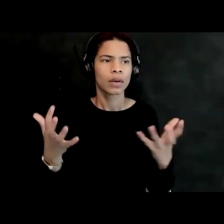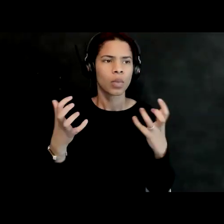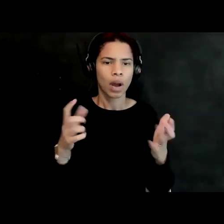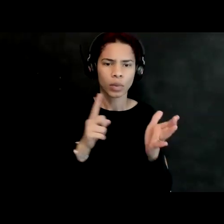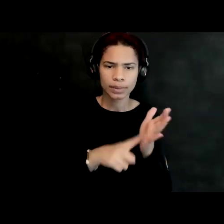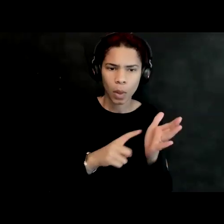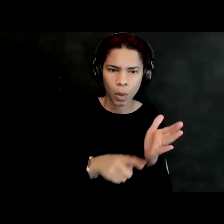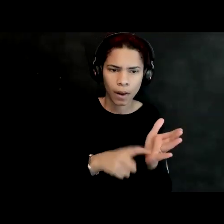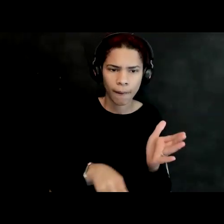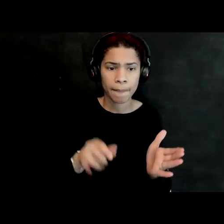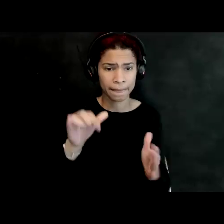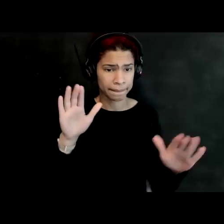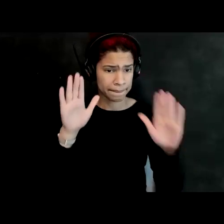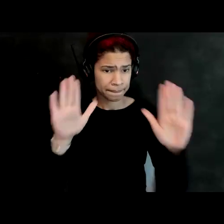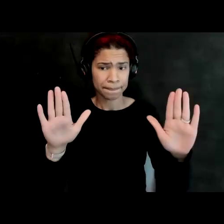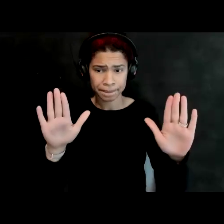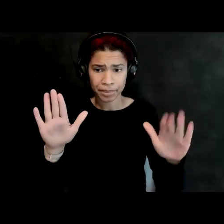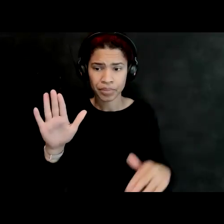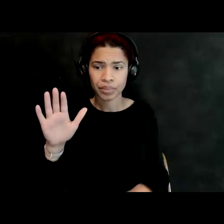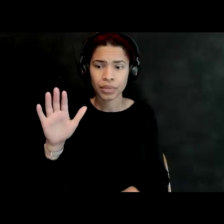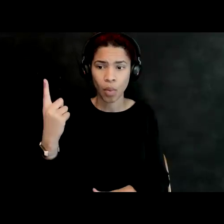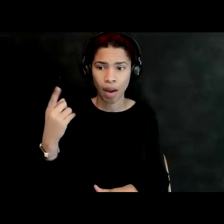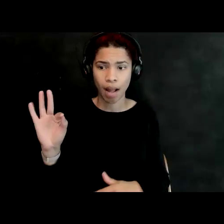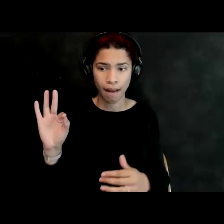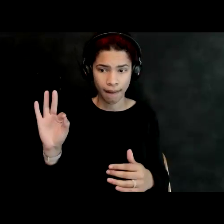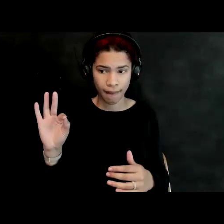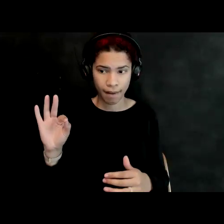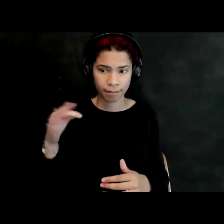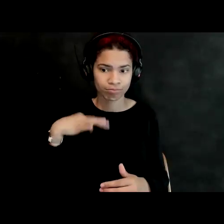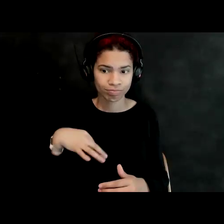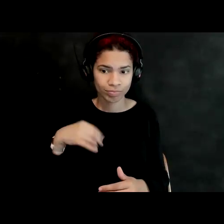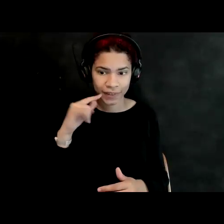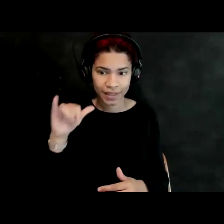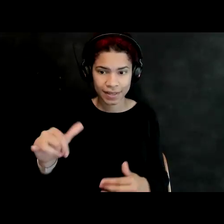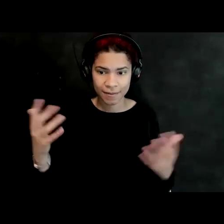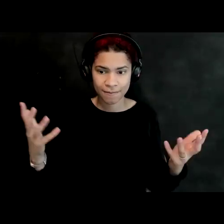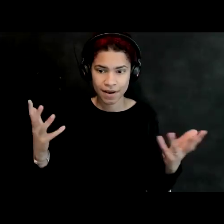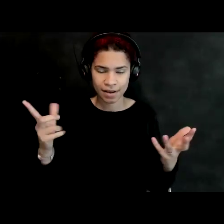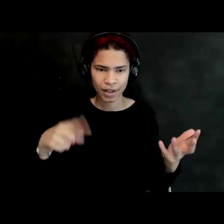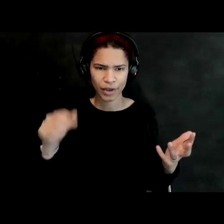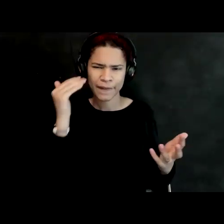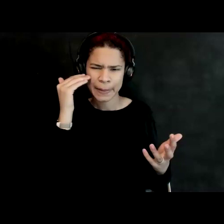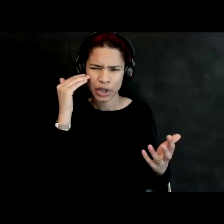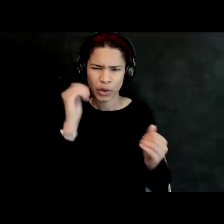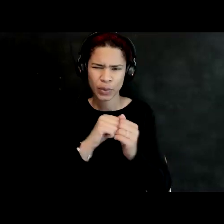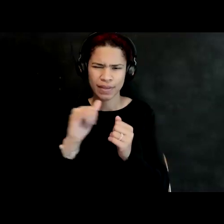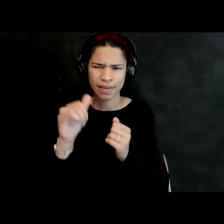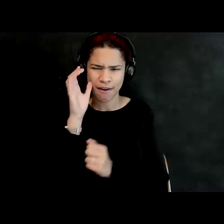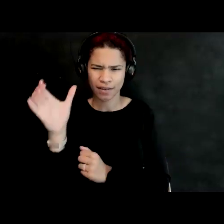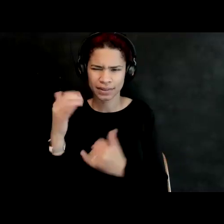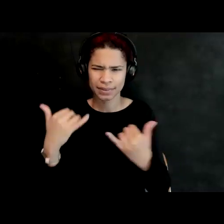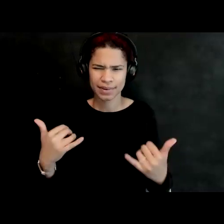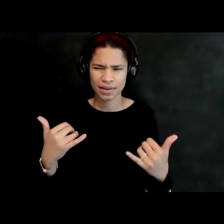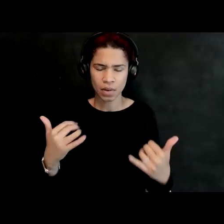explore, which is great. And so one of the advantages to that is that they're familiar with the concept now.